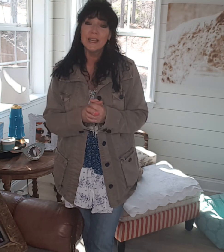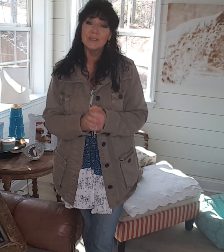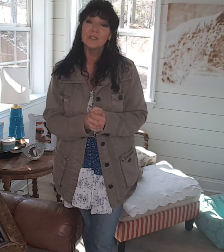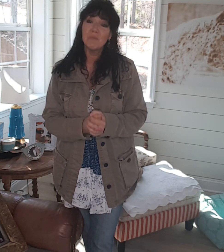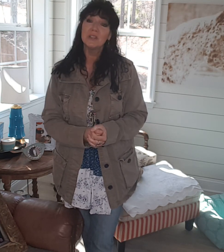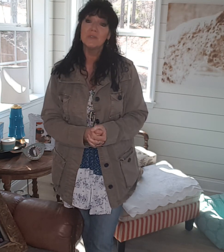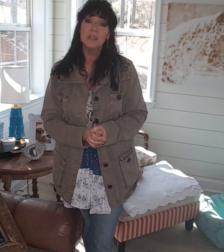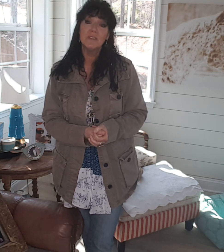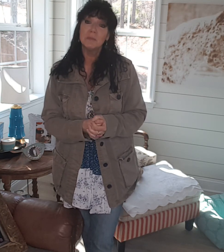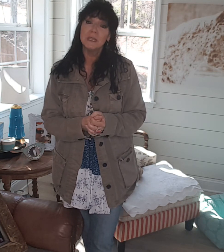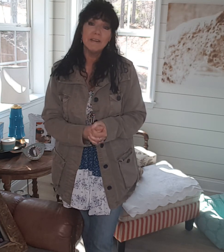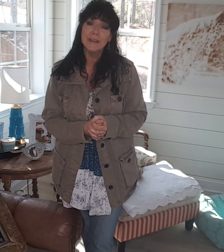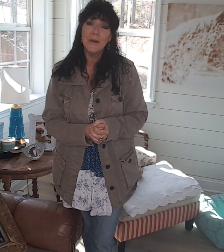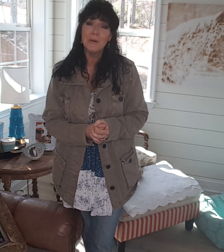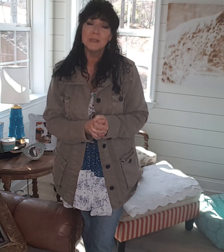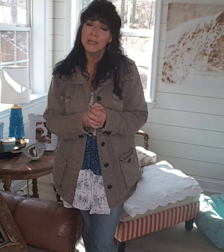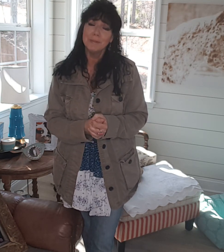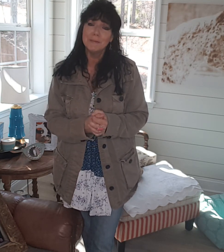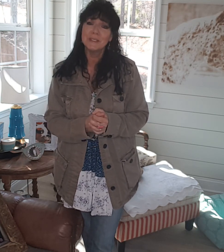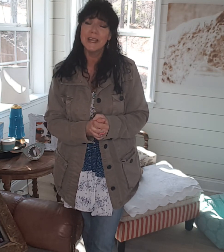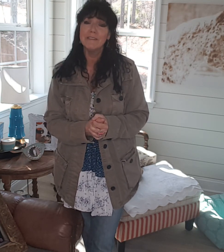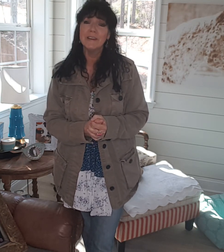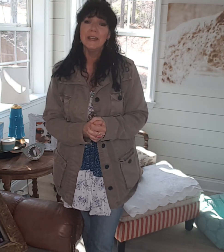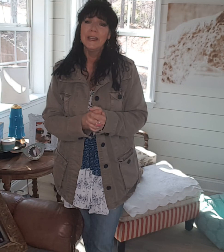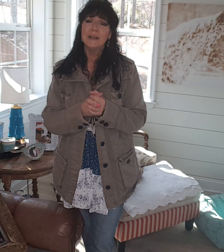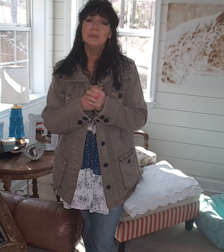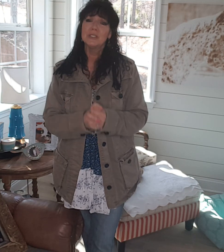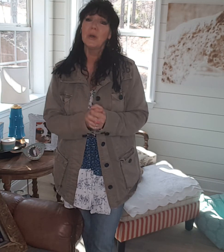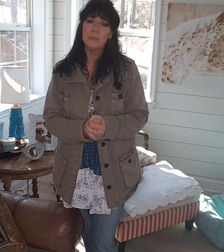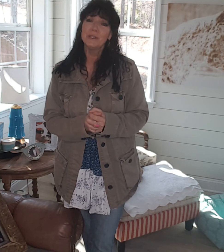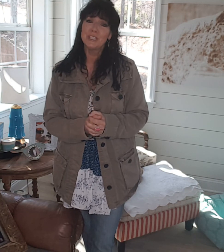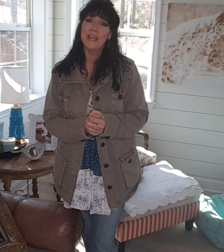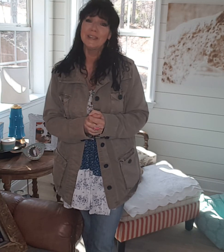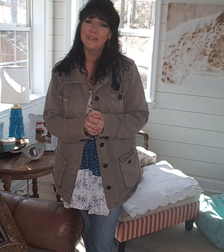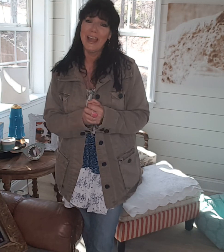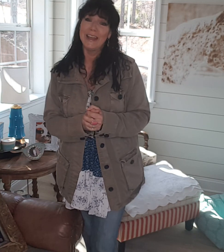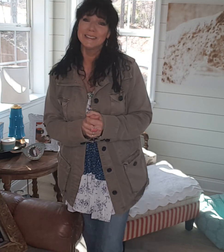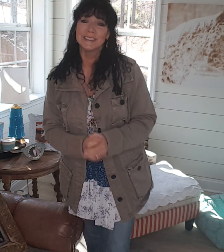and thank you so much for giving them a loving home and keeping them safe, and we so appreciate you. Thanks.